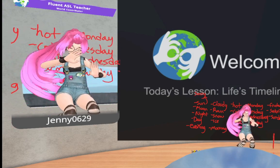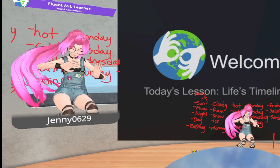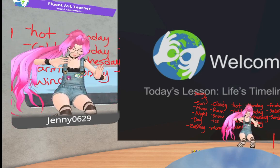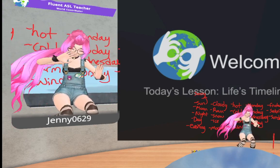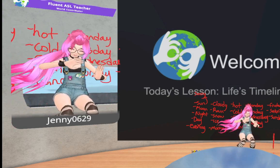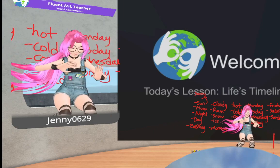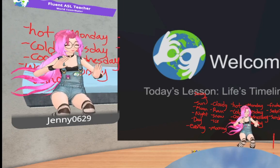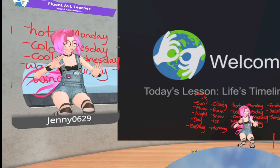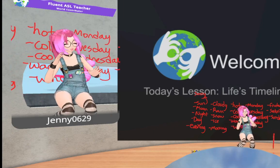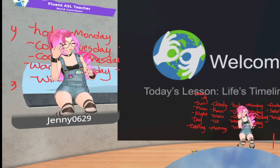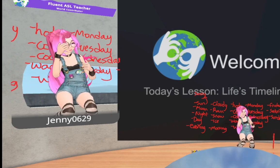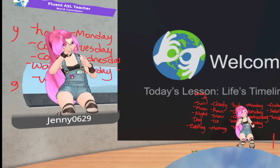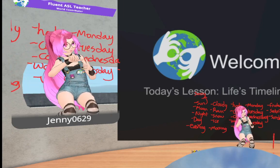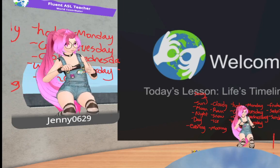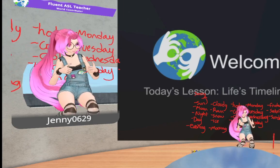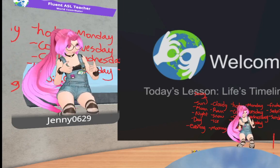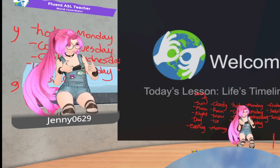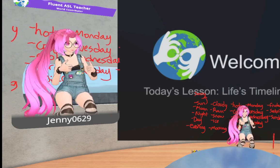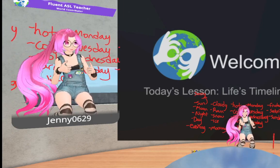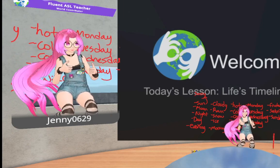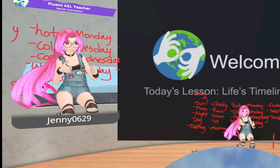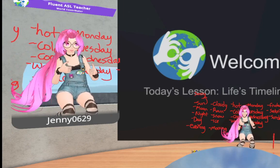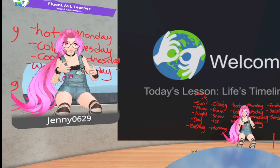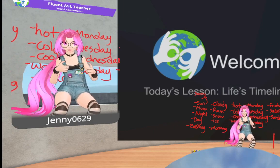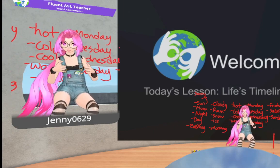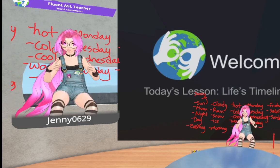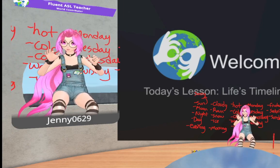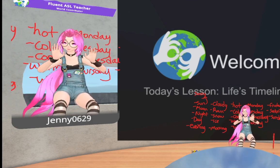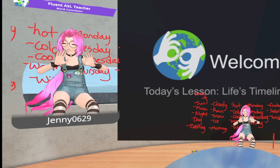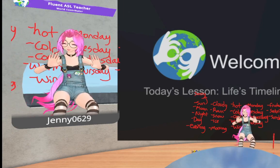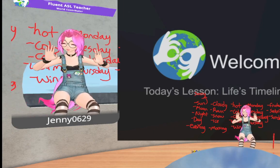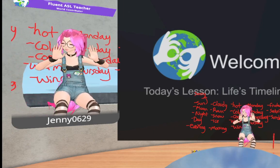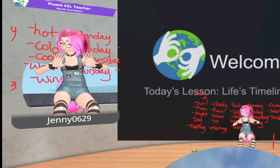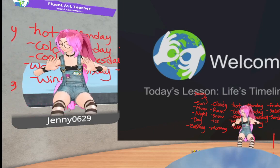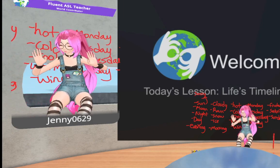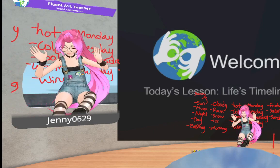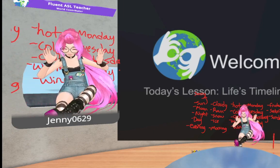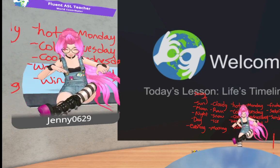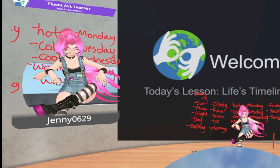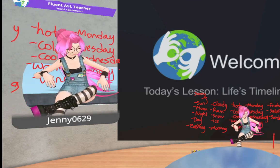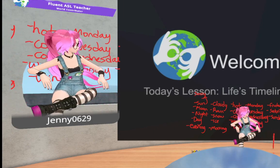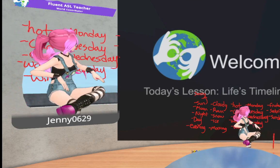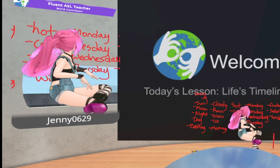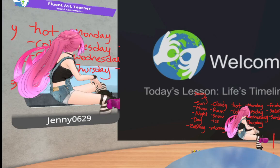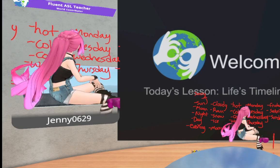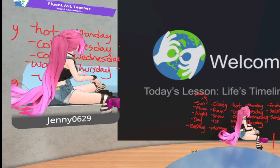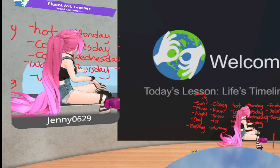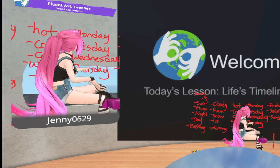on, wax off. You want to remember that? That's fine. You could do that too. So either whatever helps.